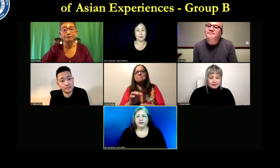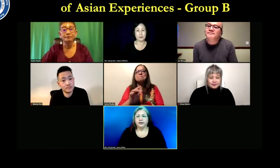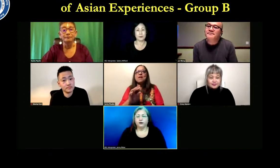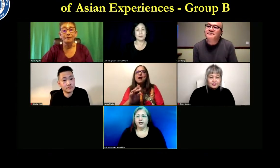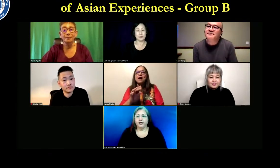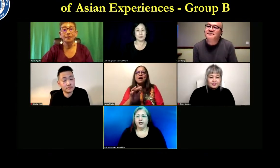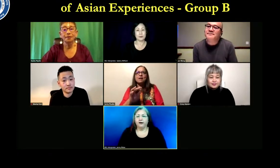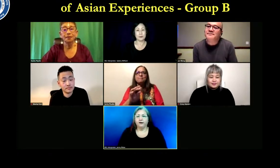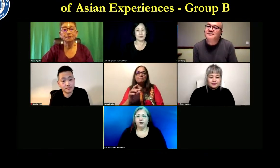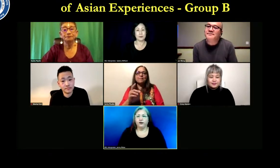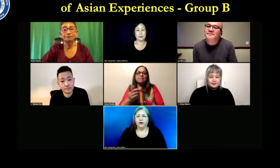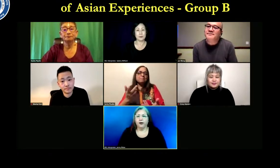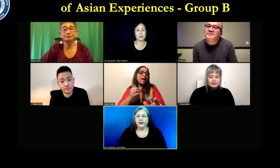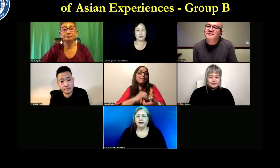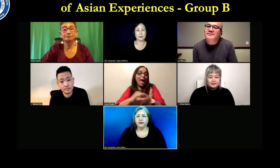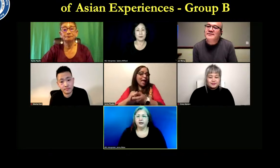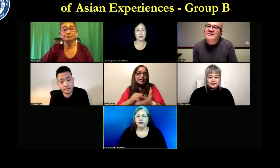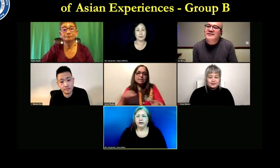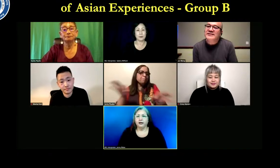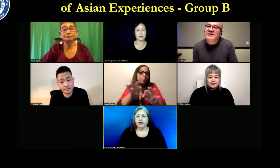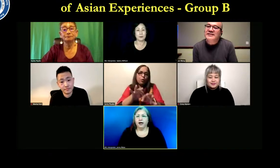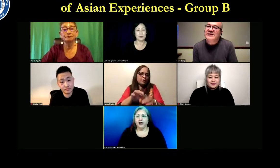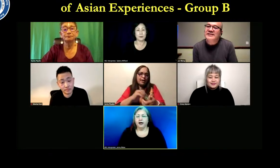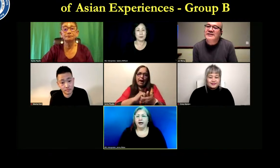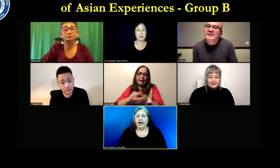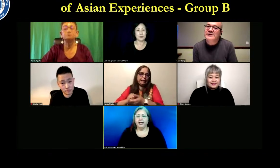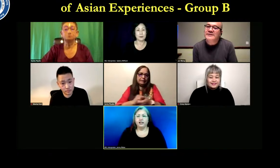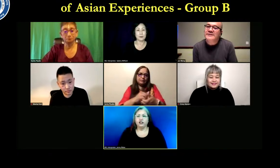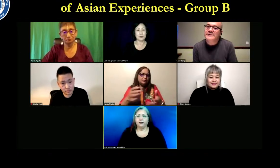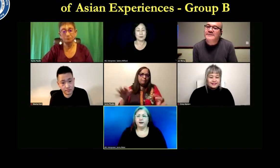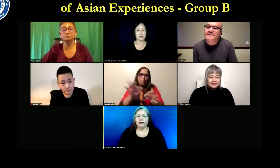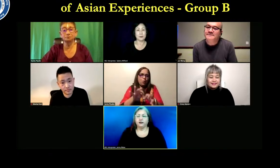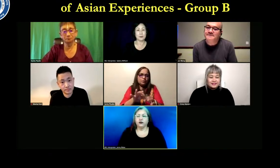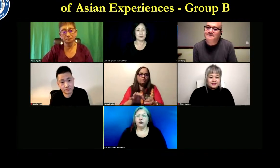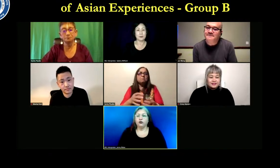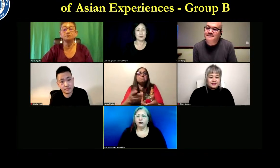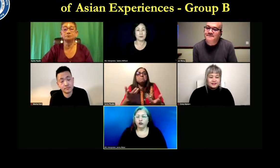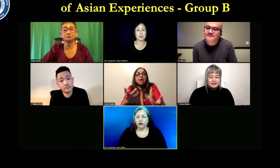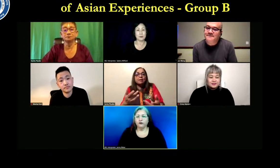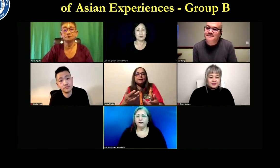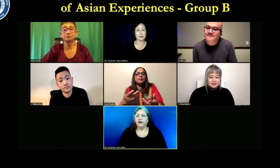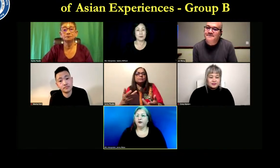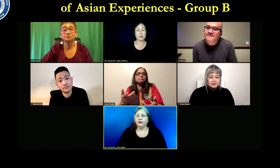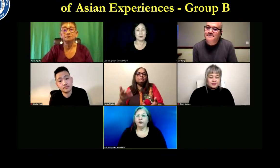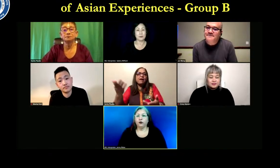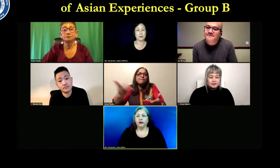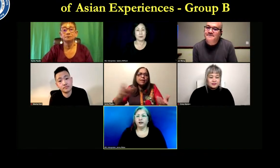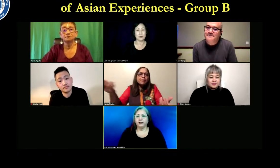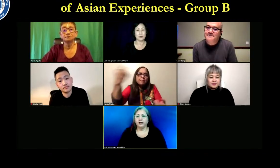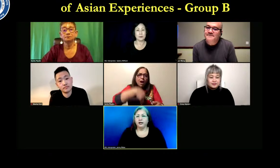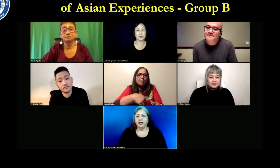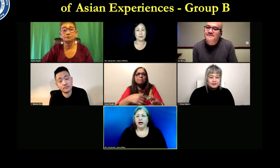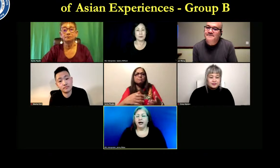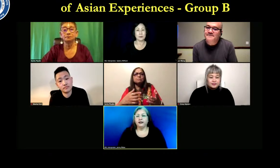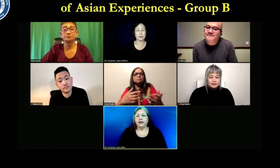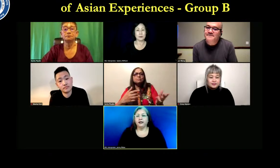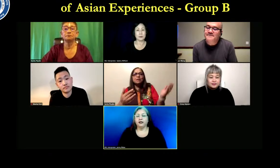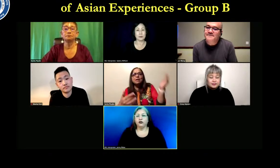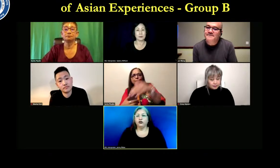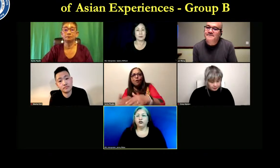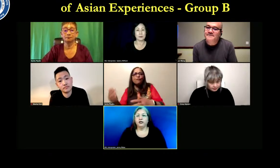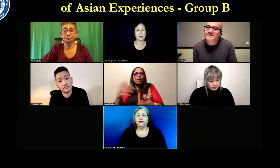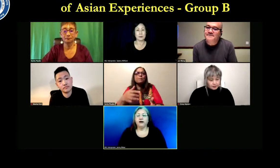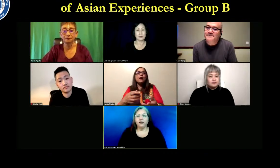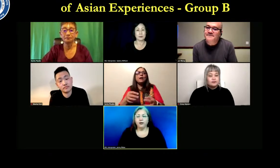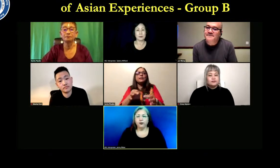This is Sarita. I have a brief comment. Allyship is crucial, very important. I think